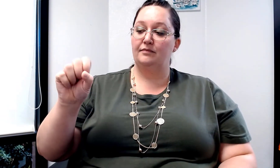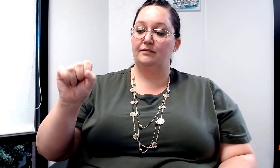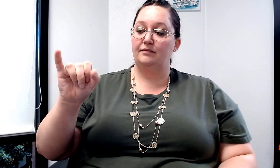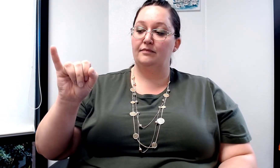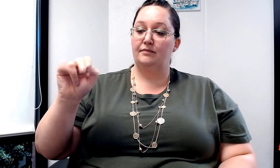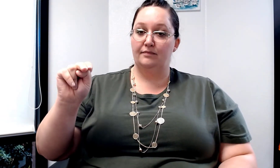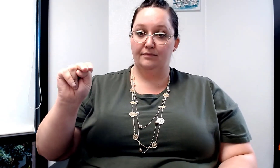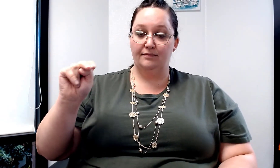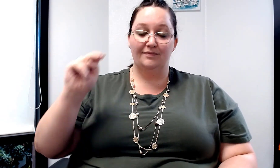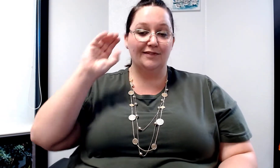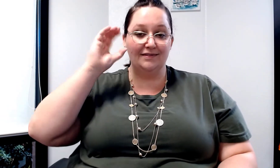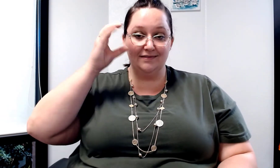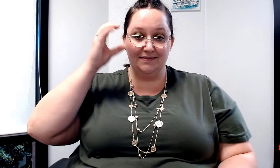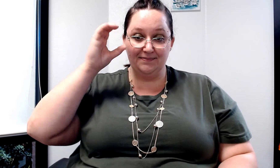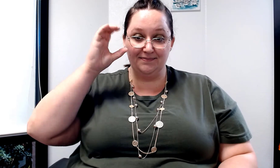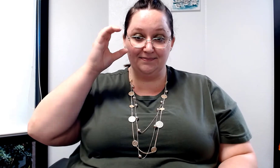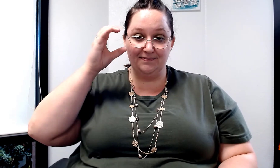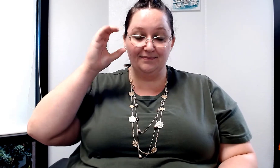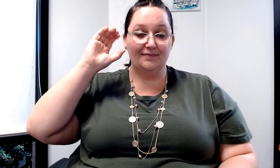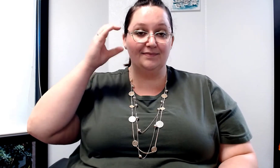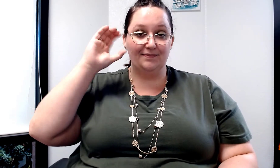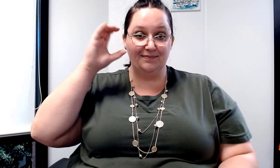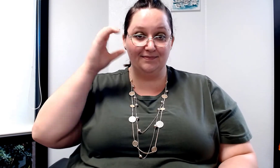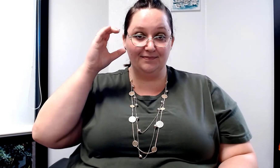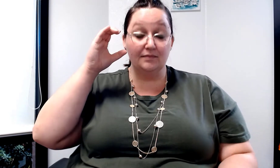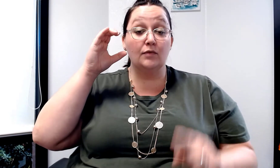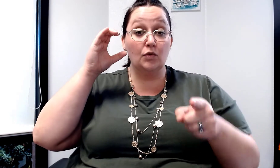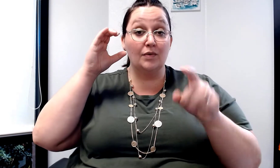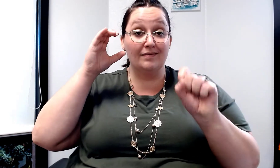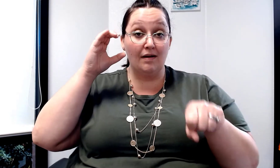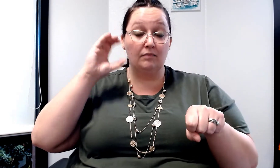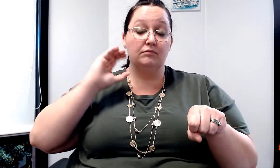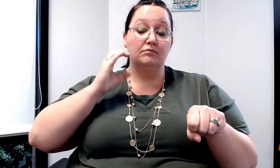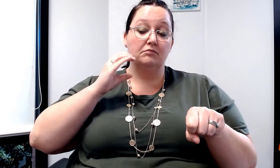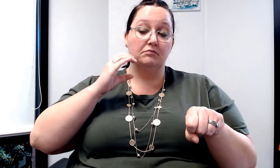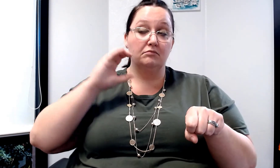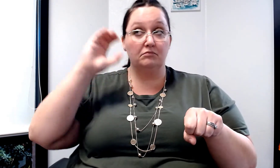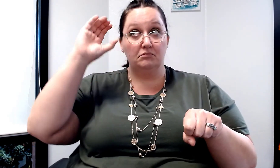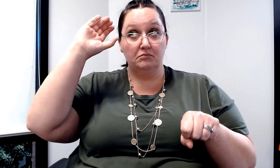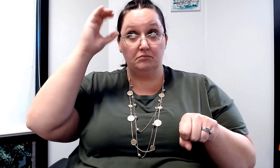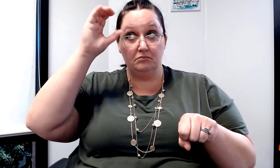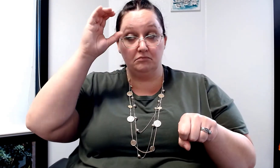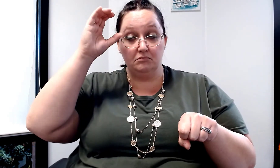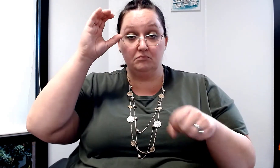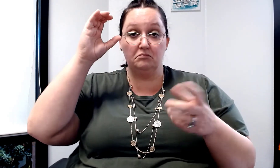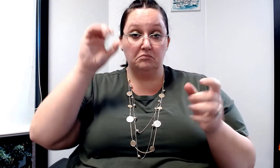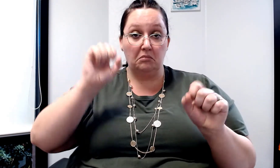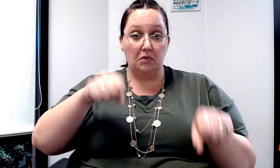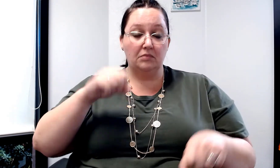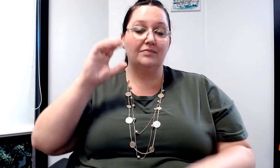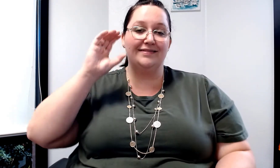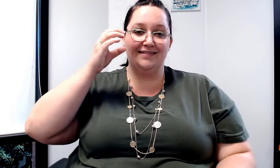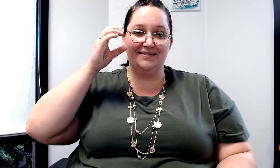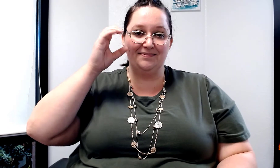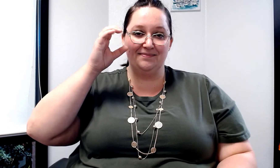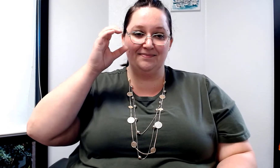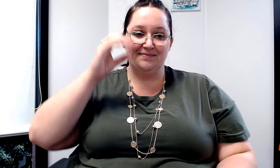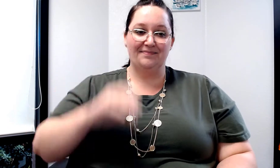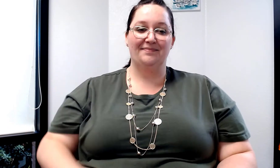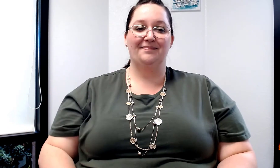34, cousin. Cousin is gender nonspecific. You can make it gender specific by moving it to either your chin or your